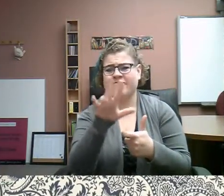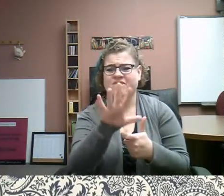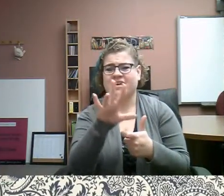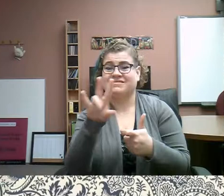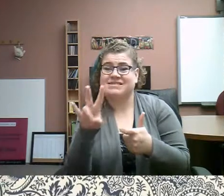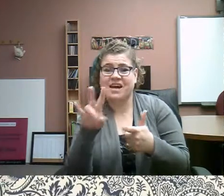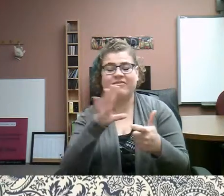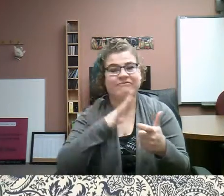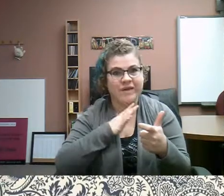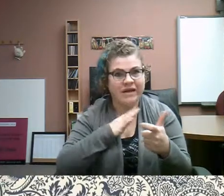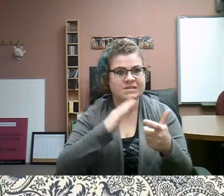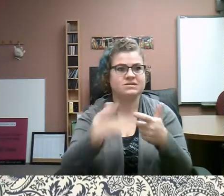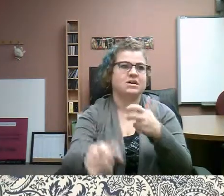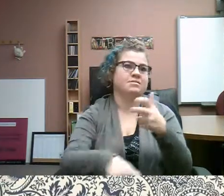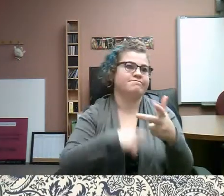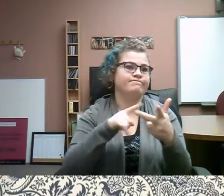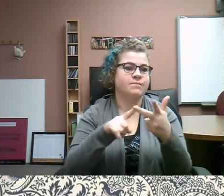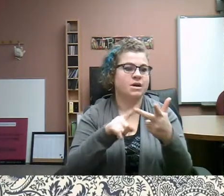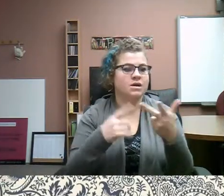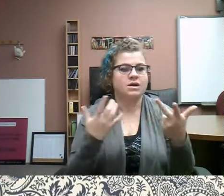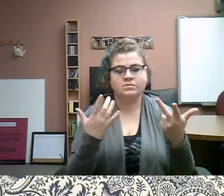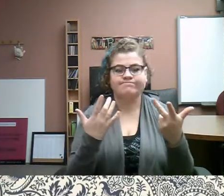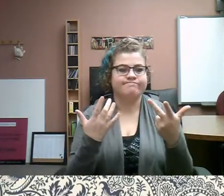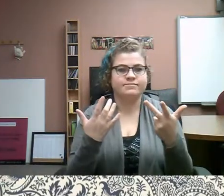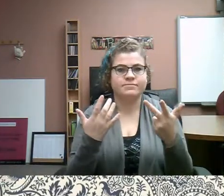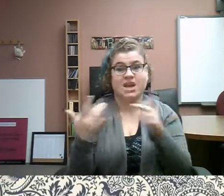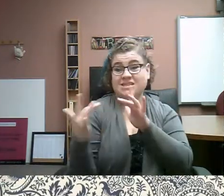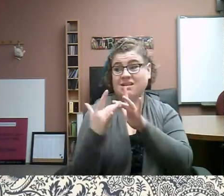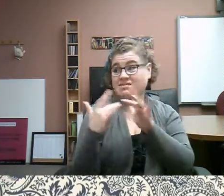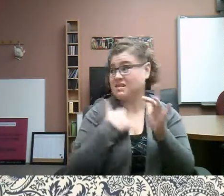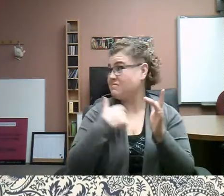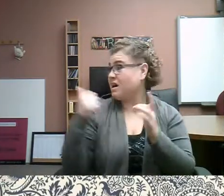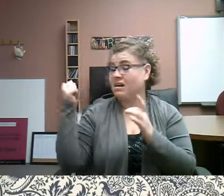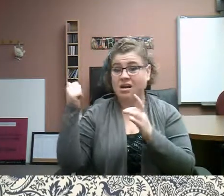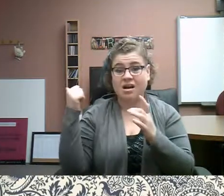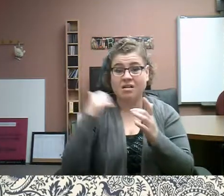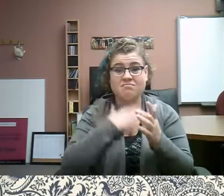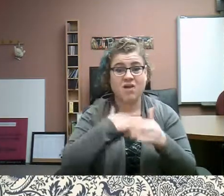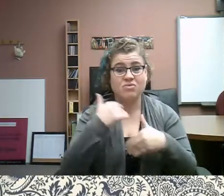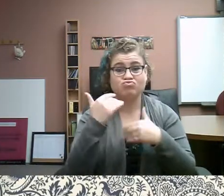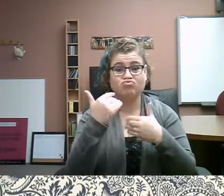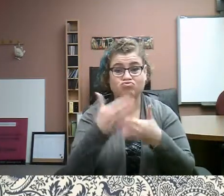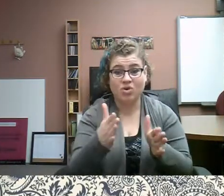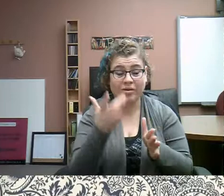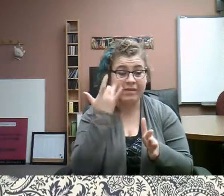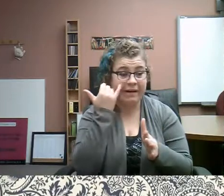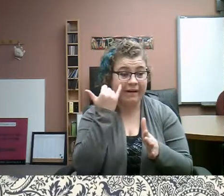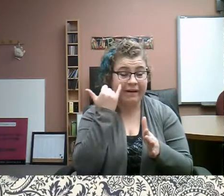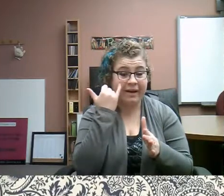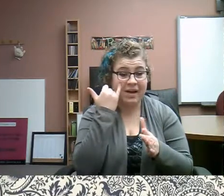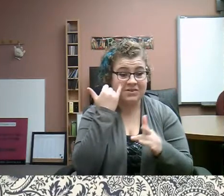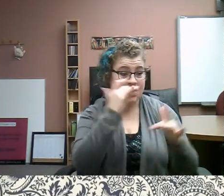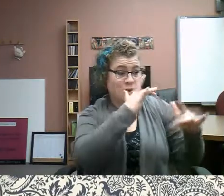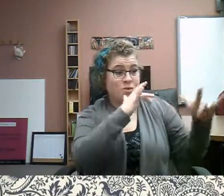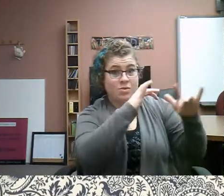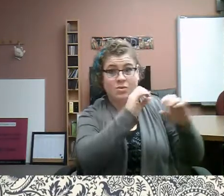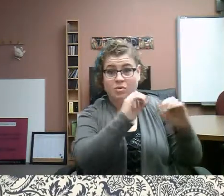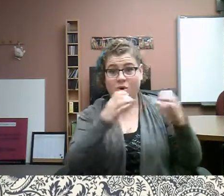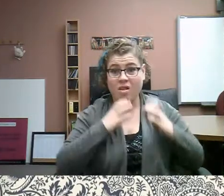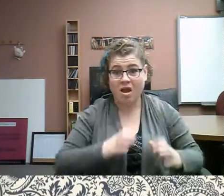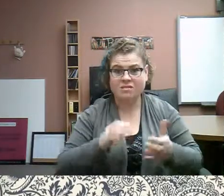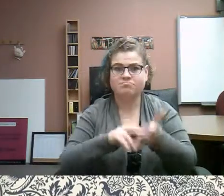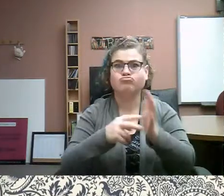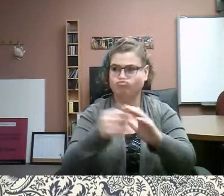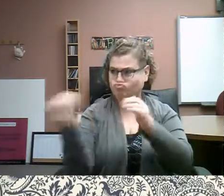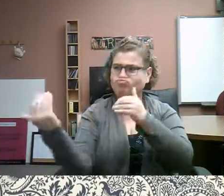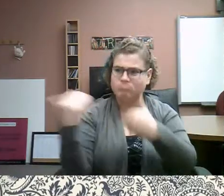my extension 5357. That's fine. You can contact me, come into my room. If